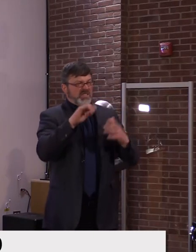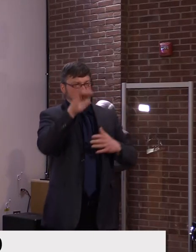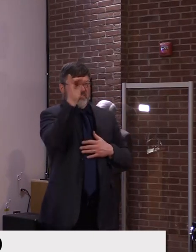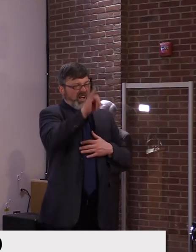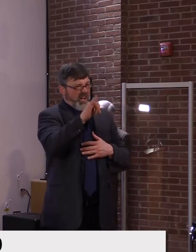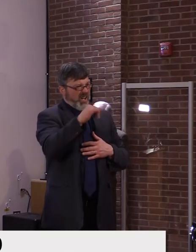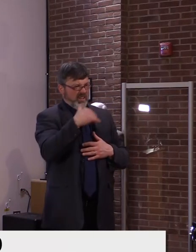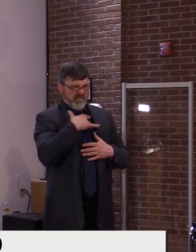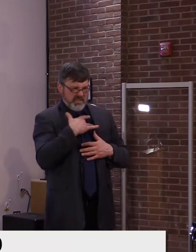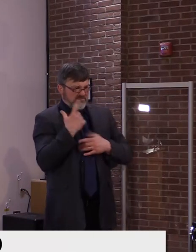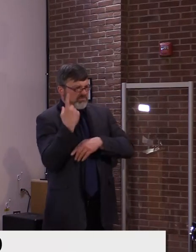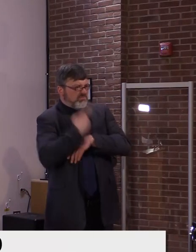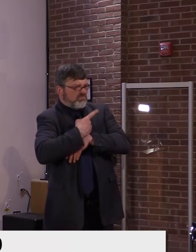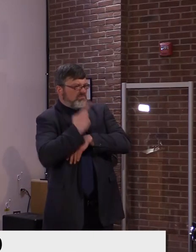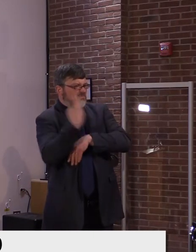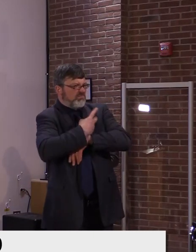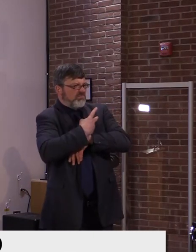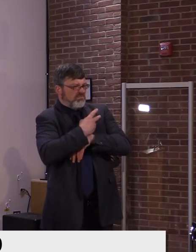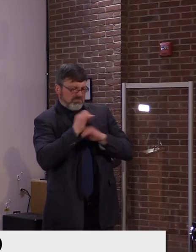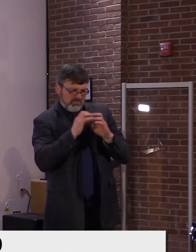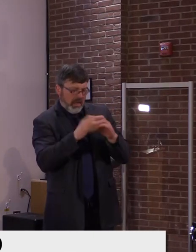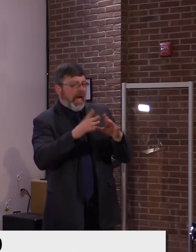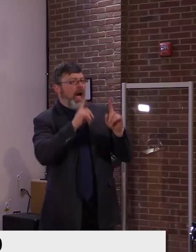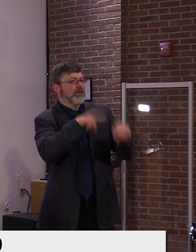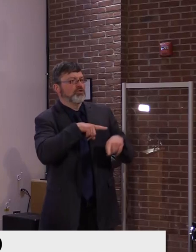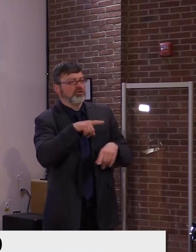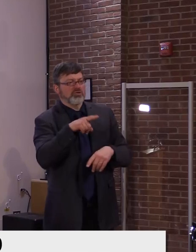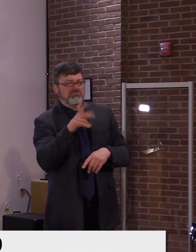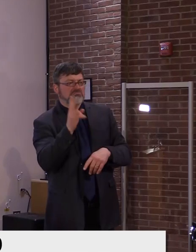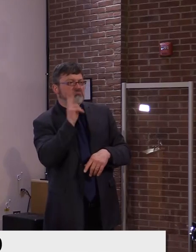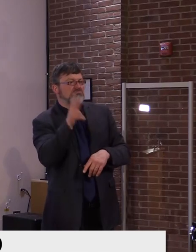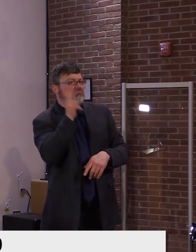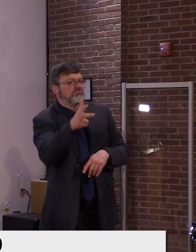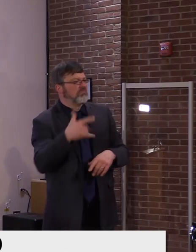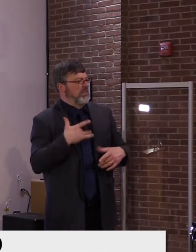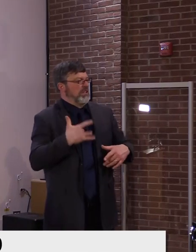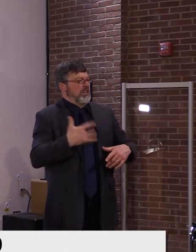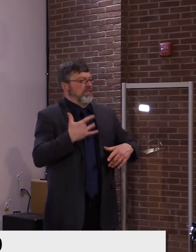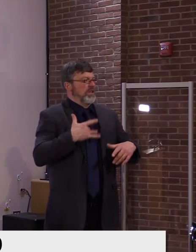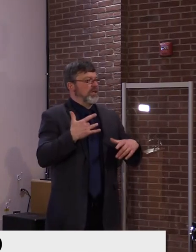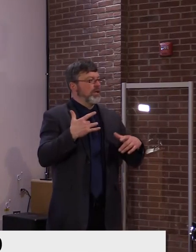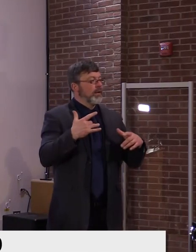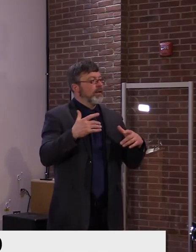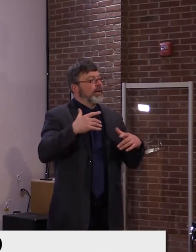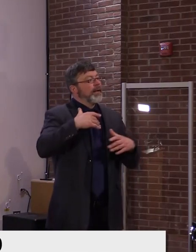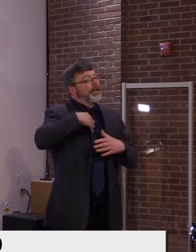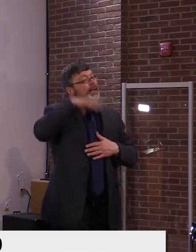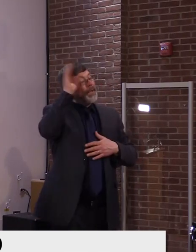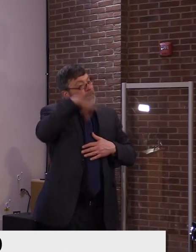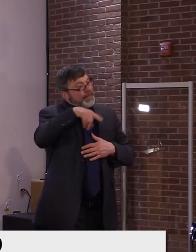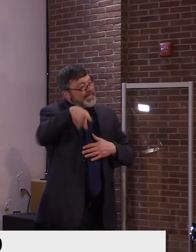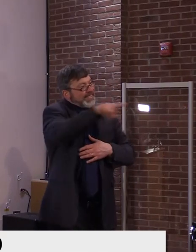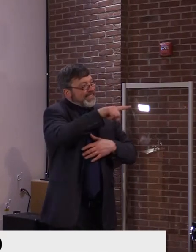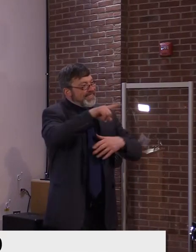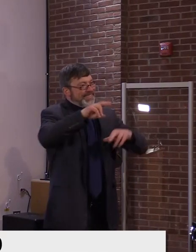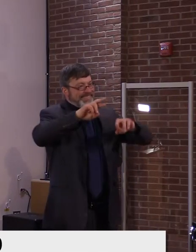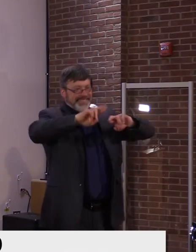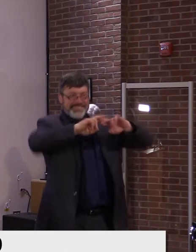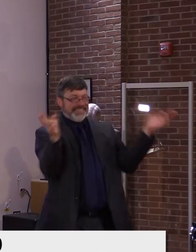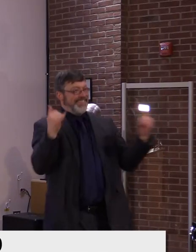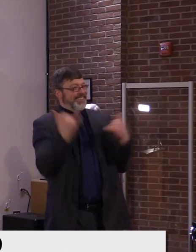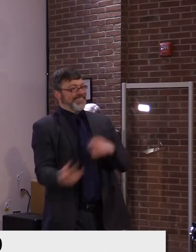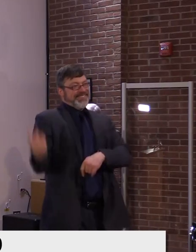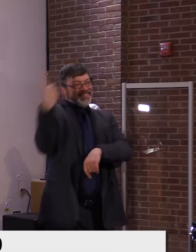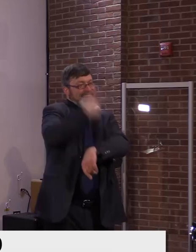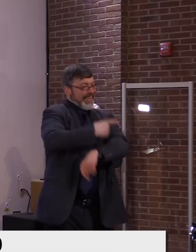people who were planning on getting their vaccines today or in the course of this week. But as you've heard from the Secretary, we're going to take